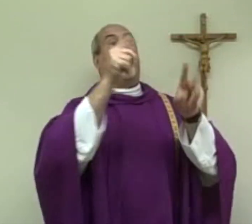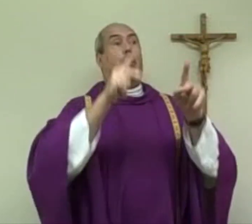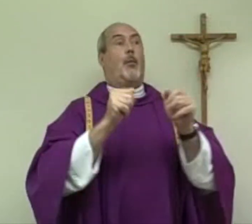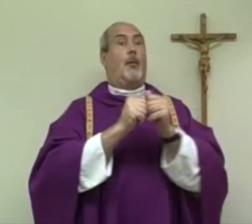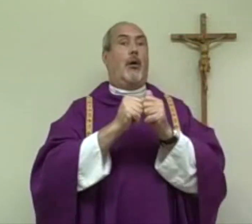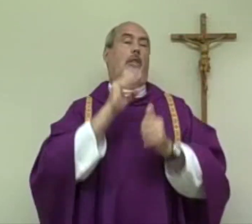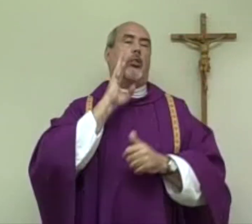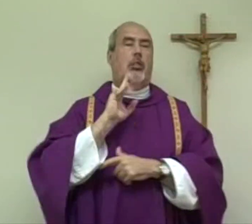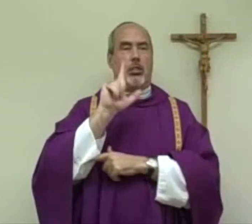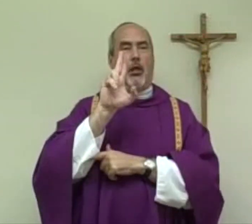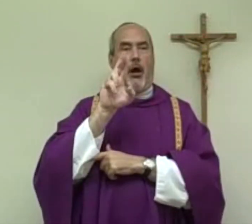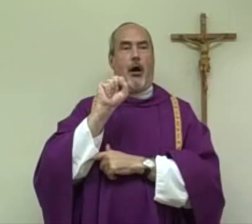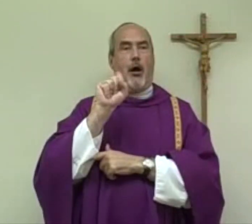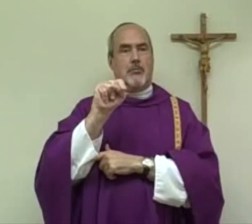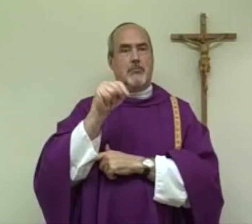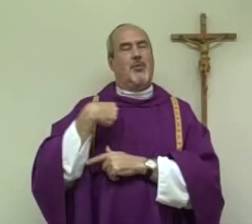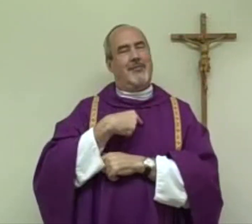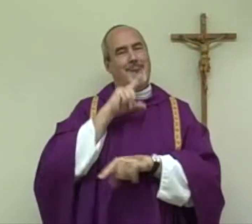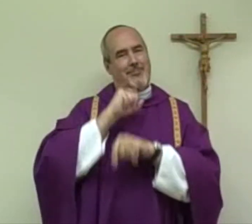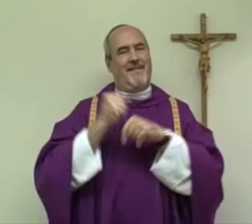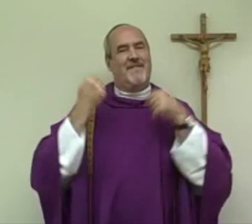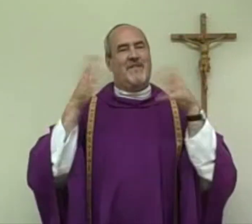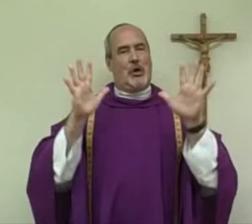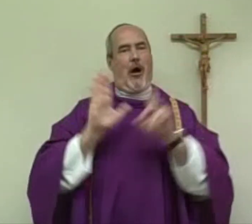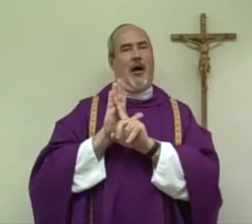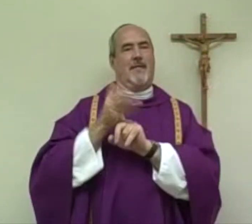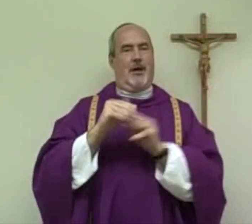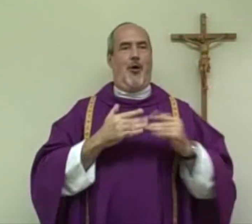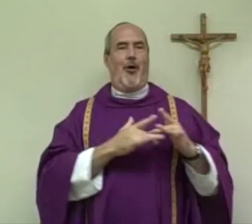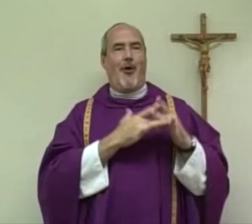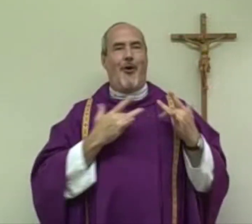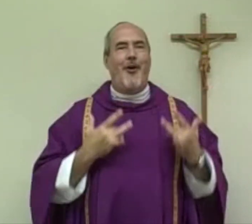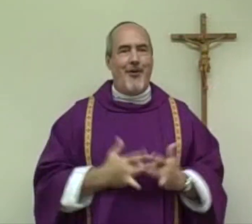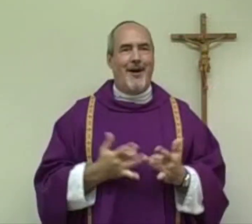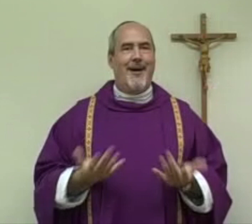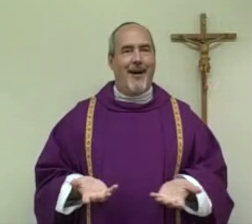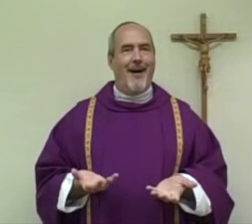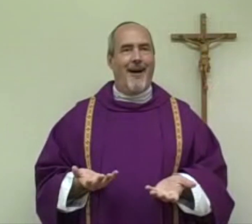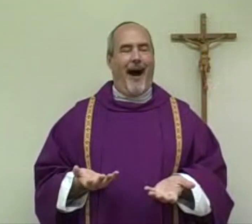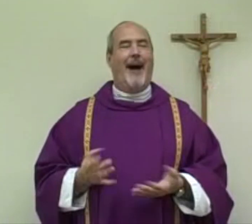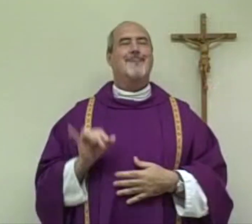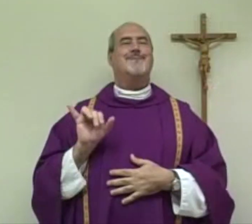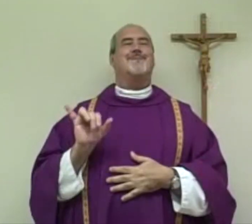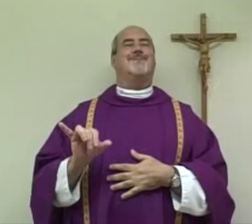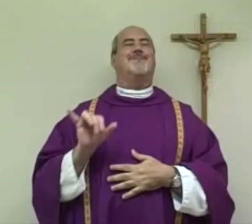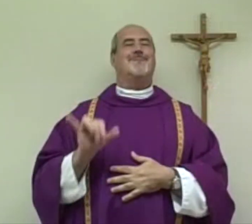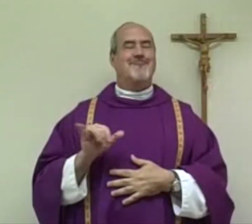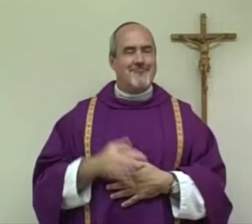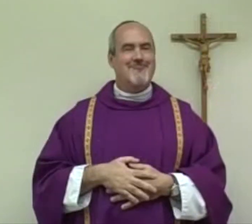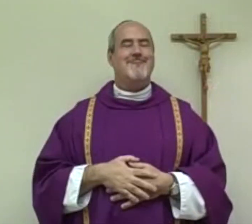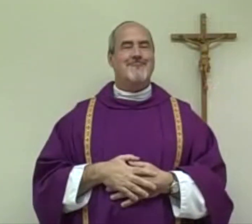Jesus tells us that anytime that we lust after somebody, then we've already committed an affair of the heart.